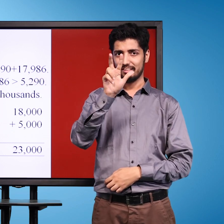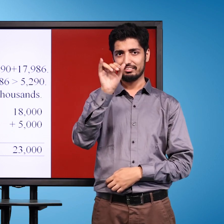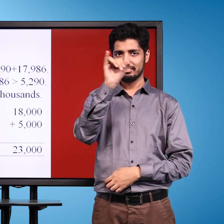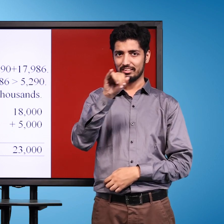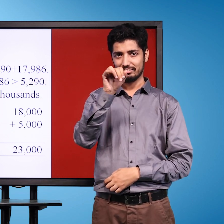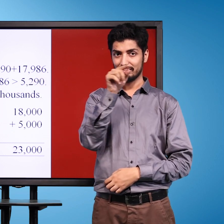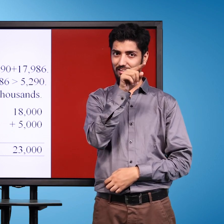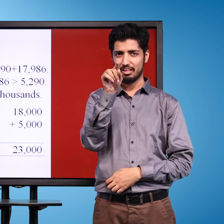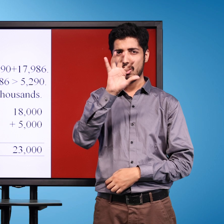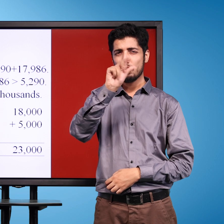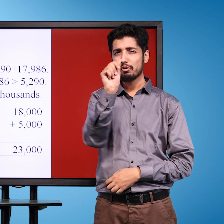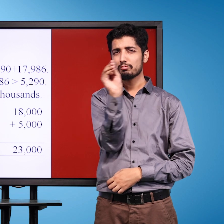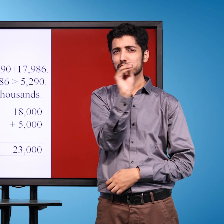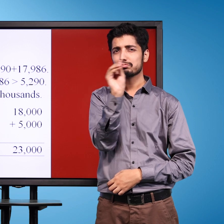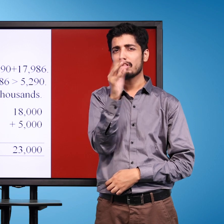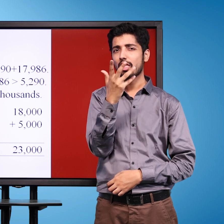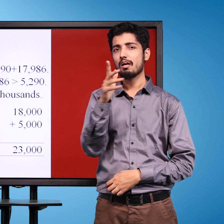(17,986) rounds off to 18,000.